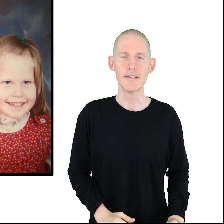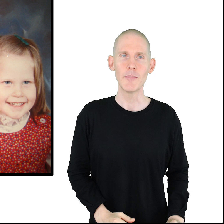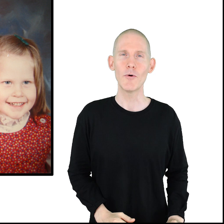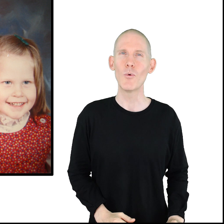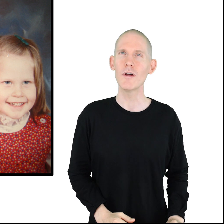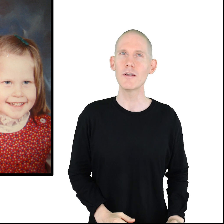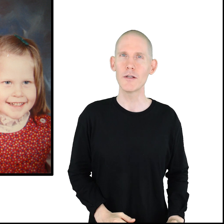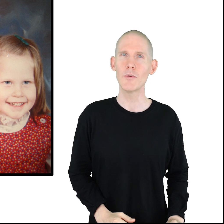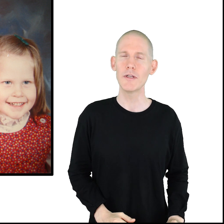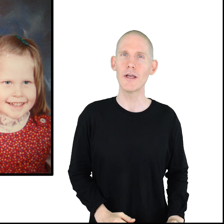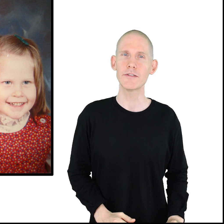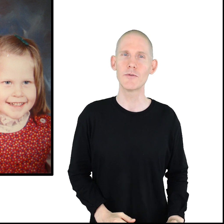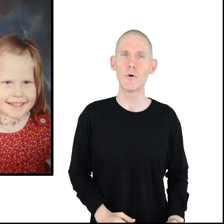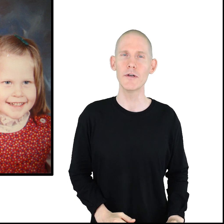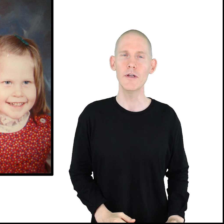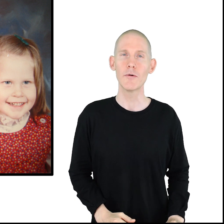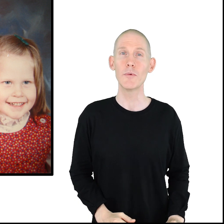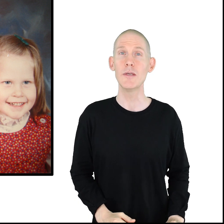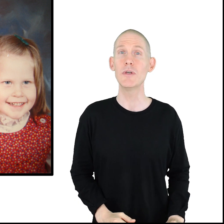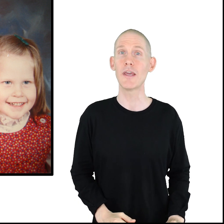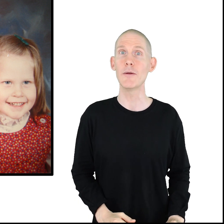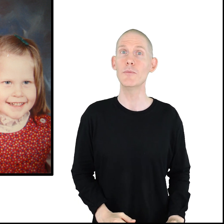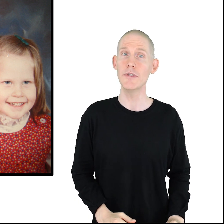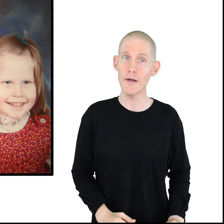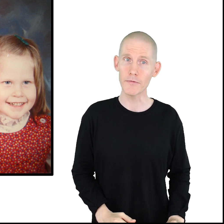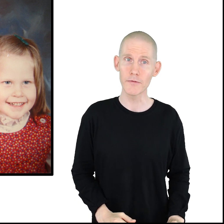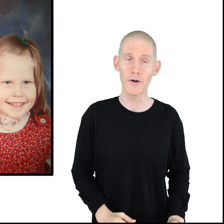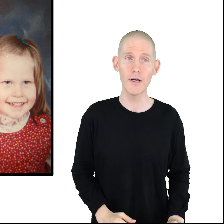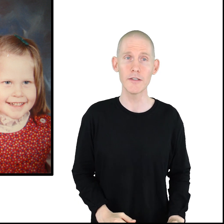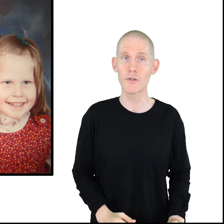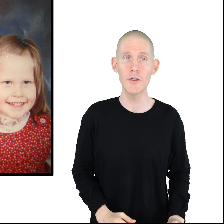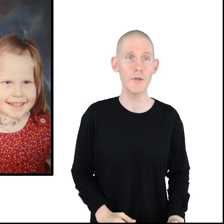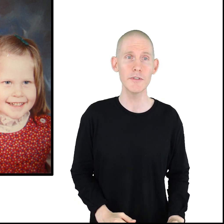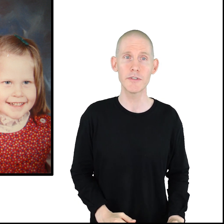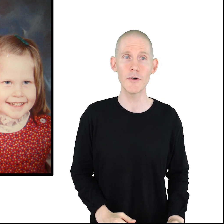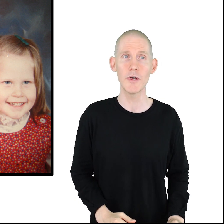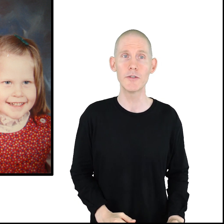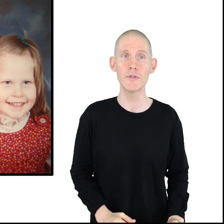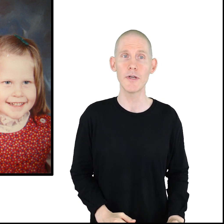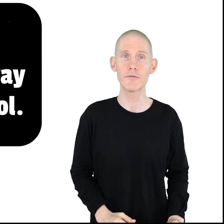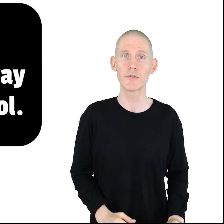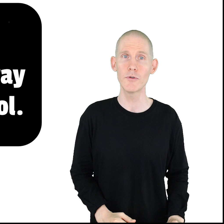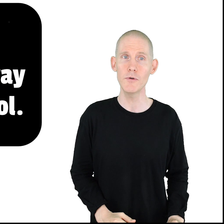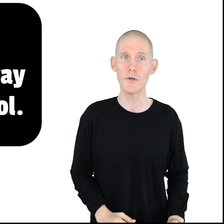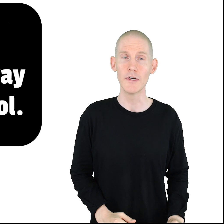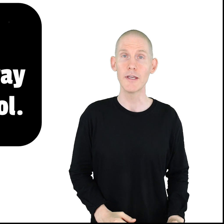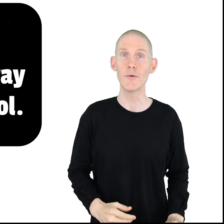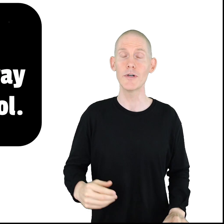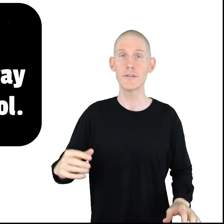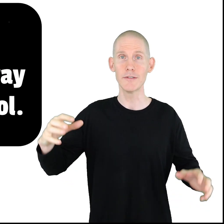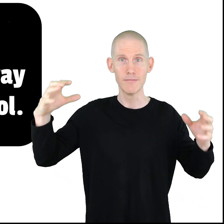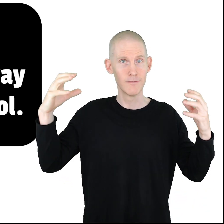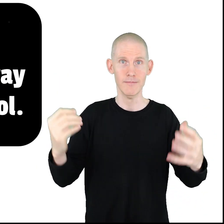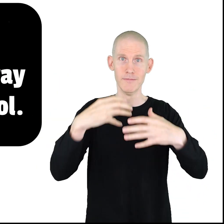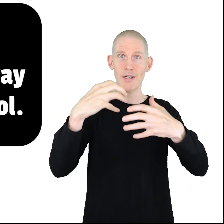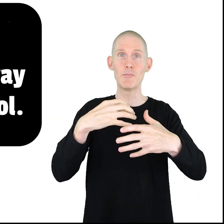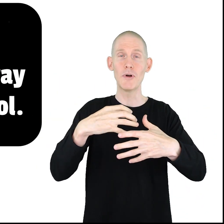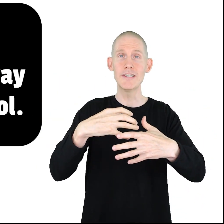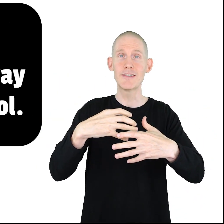about one little bit less than one when he became deaf. All right. So he wasn't sent away to a deaf school. He was embraced in